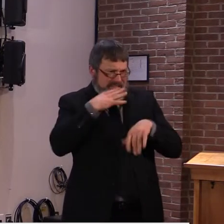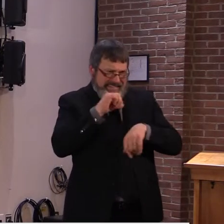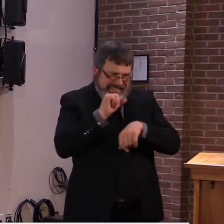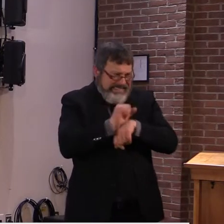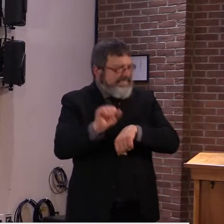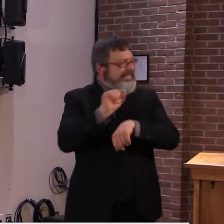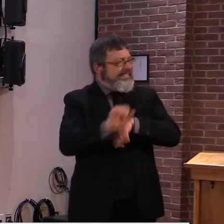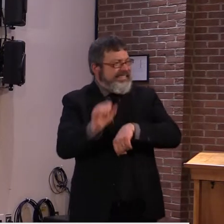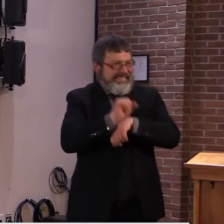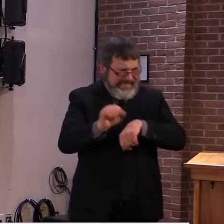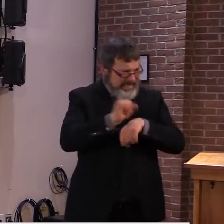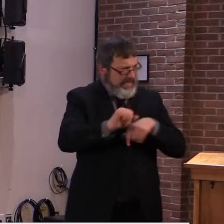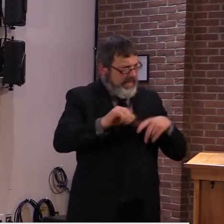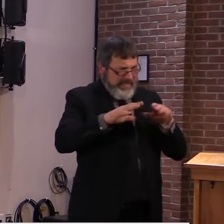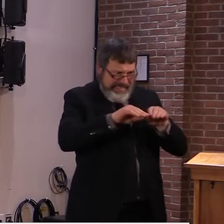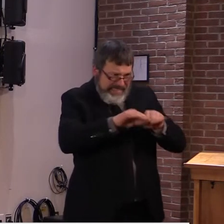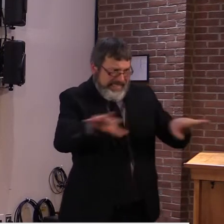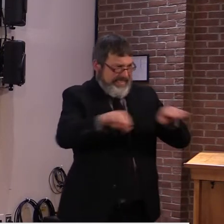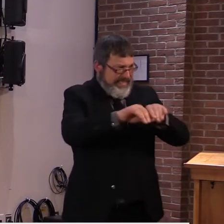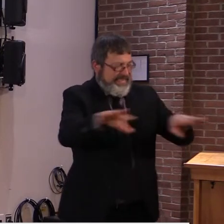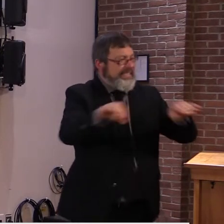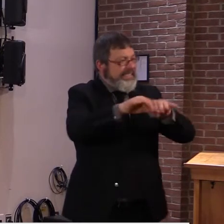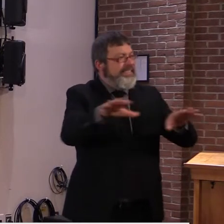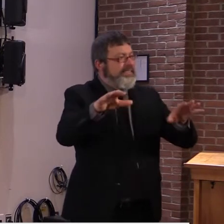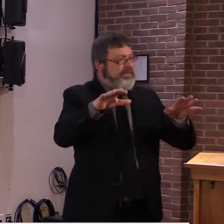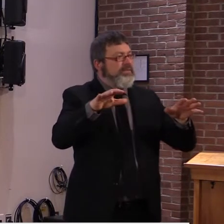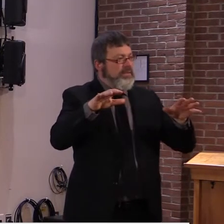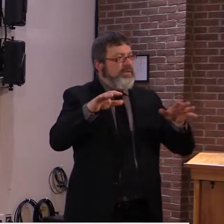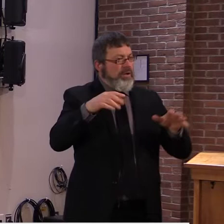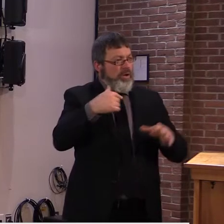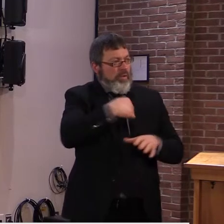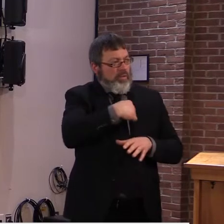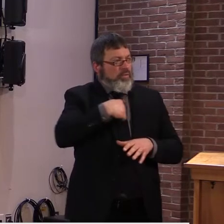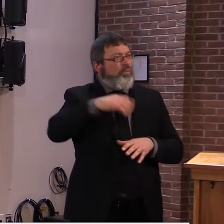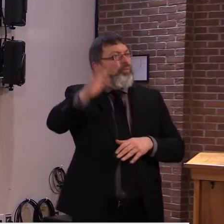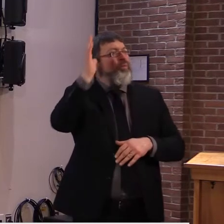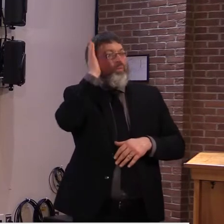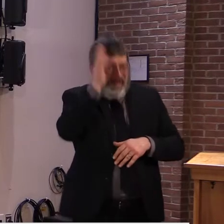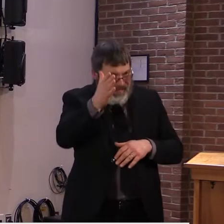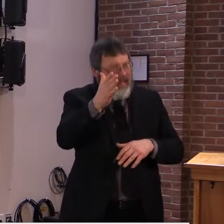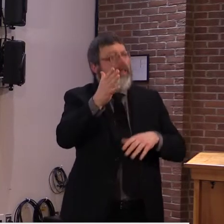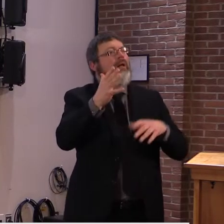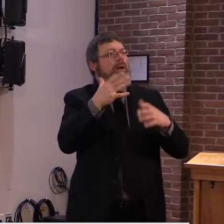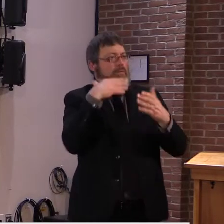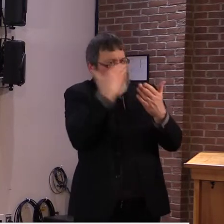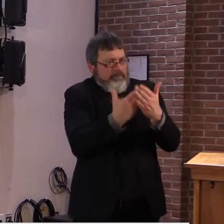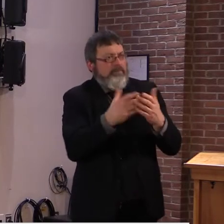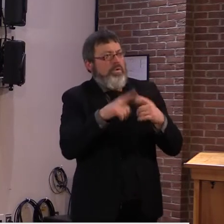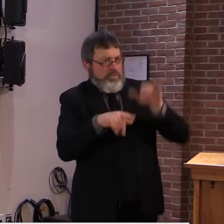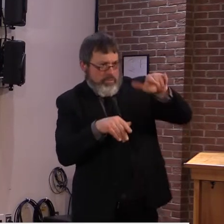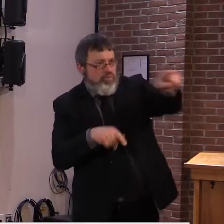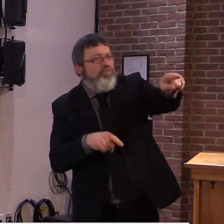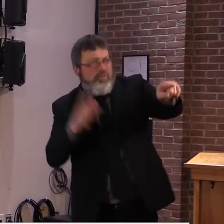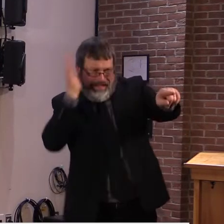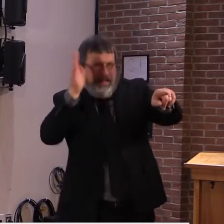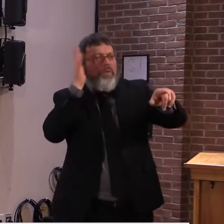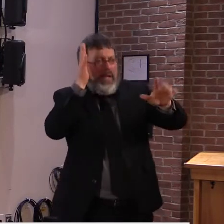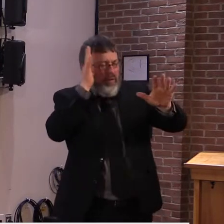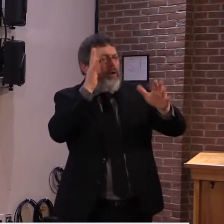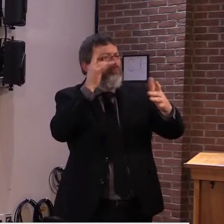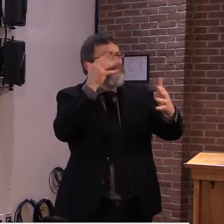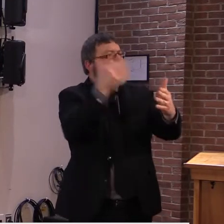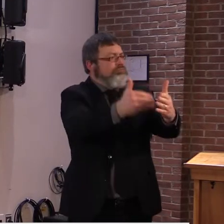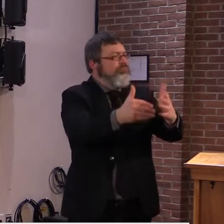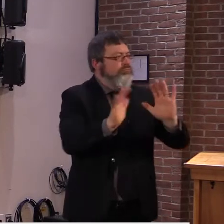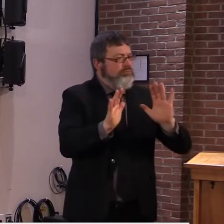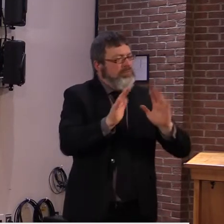tight, vaccine is coming. I'll finish with what may sound like a bit of gloom, but is actually rooted in the optimism I